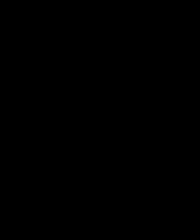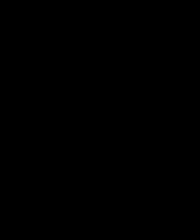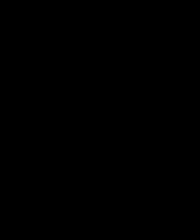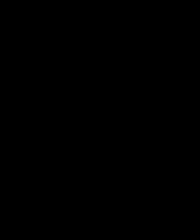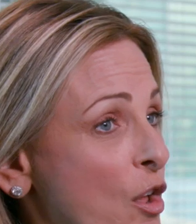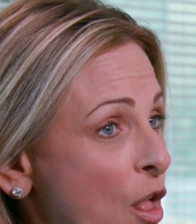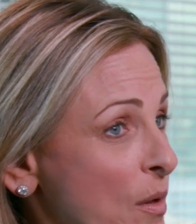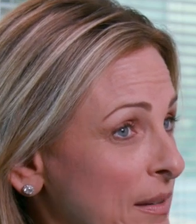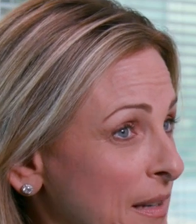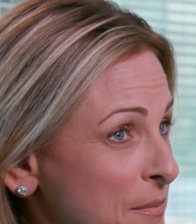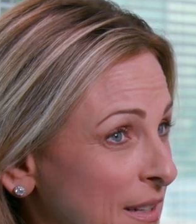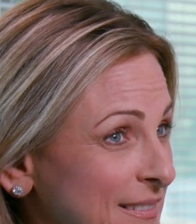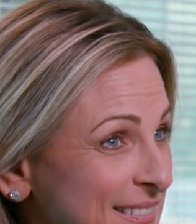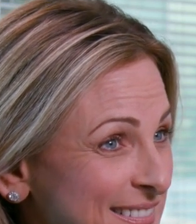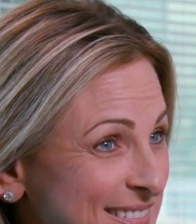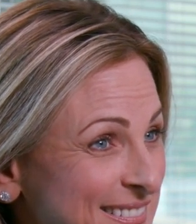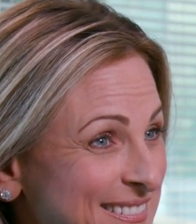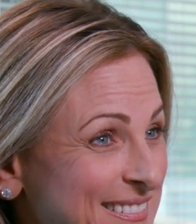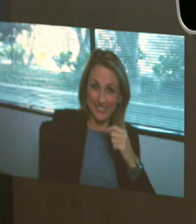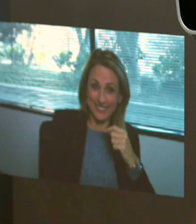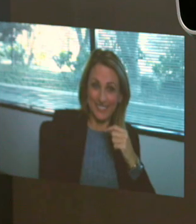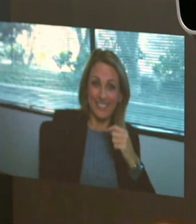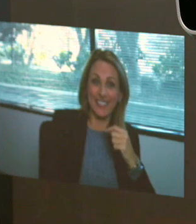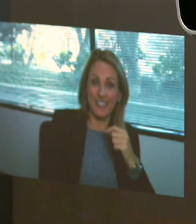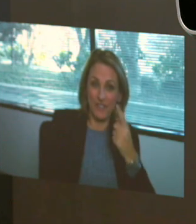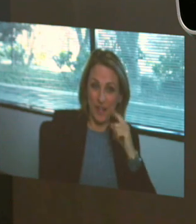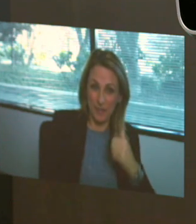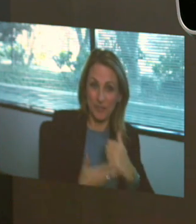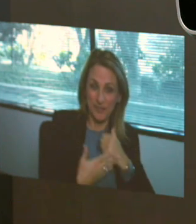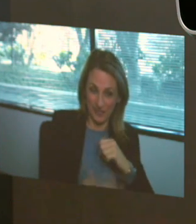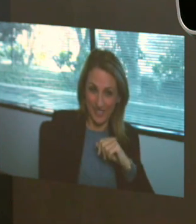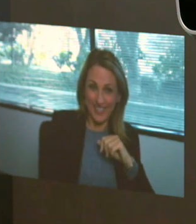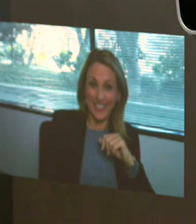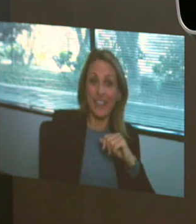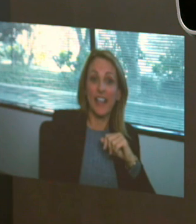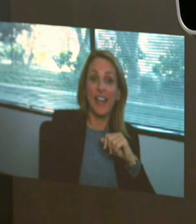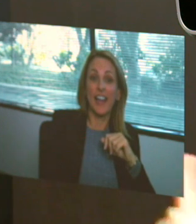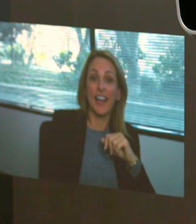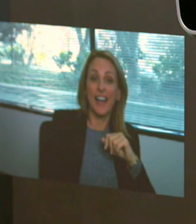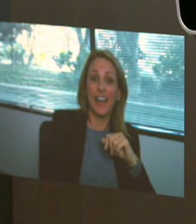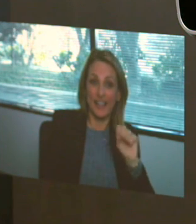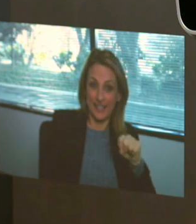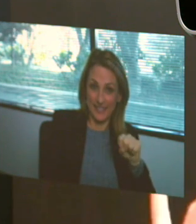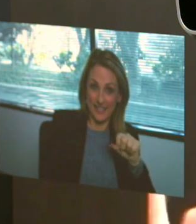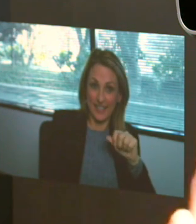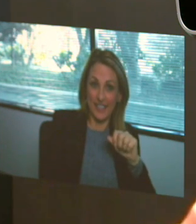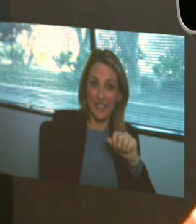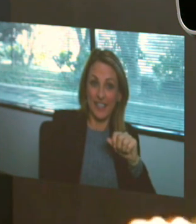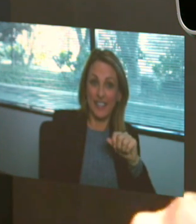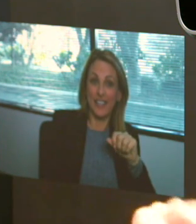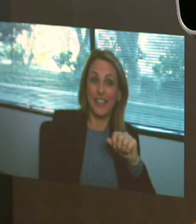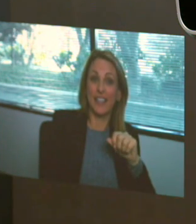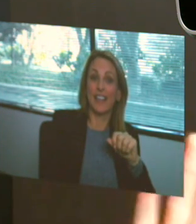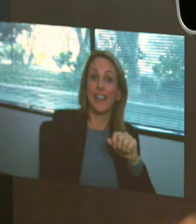the tech on the monitor, Can I contact you anytime? He signs, Yes, you can contact us by video phone during the week, 8.30 a.m. to